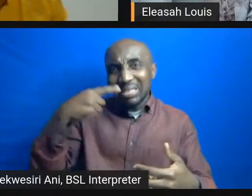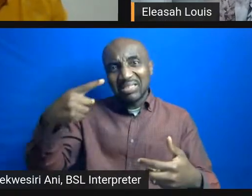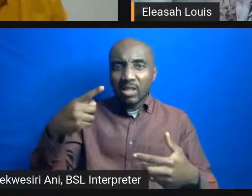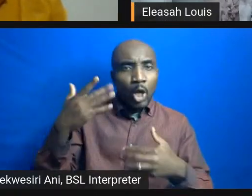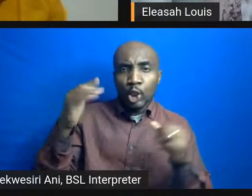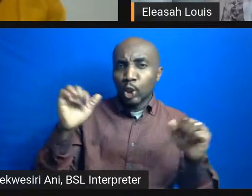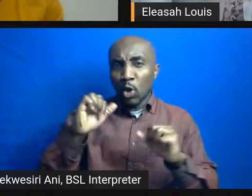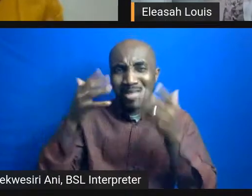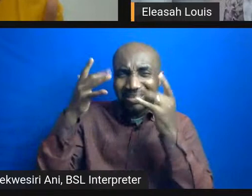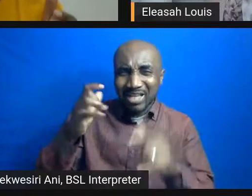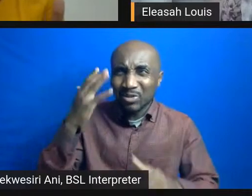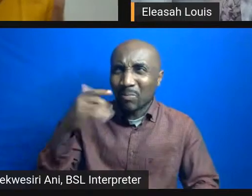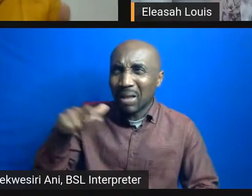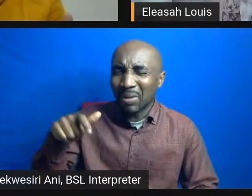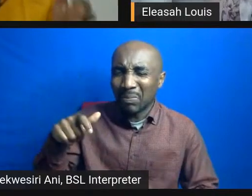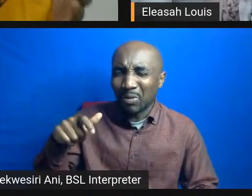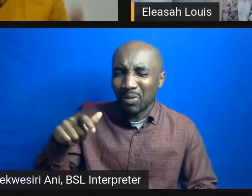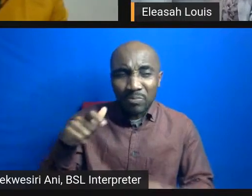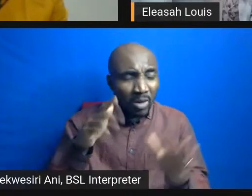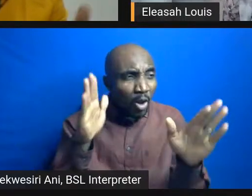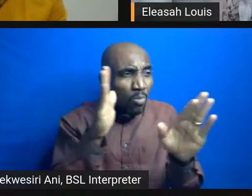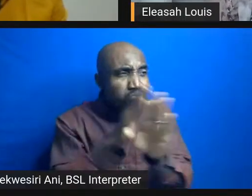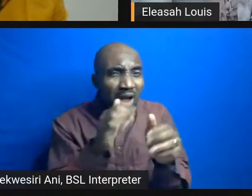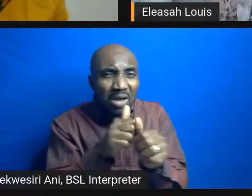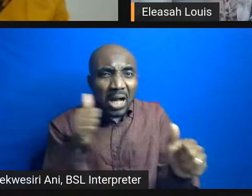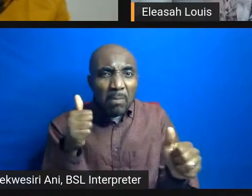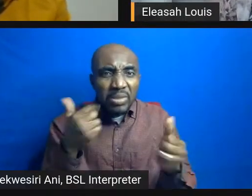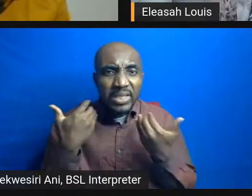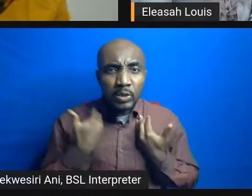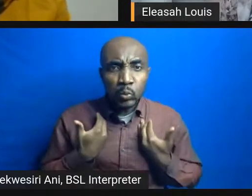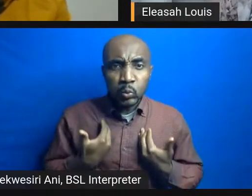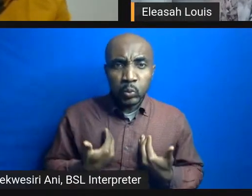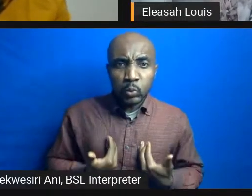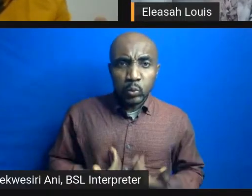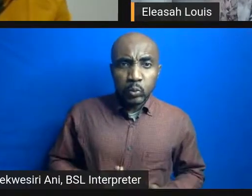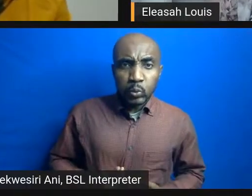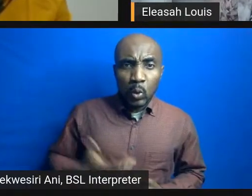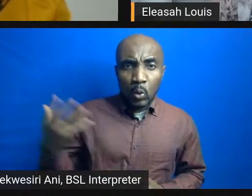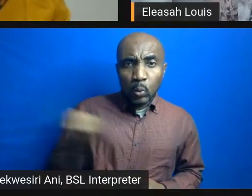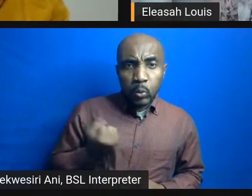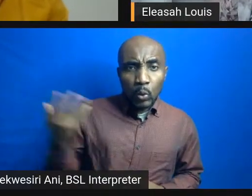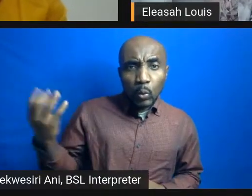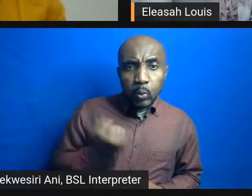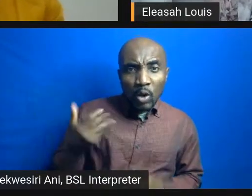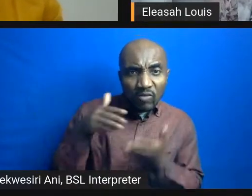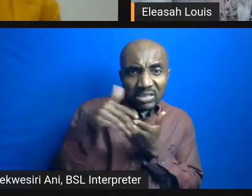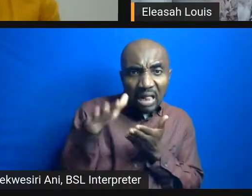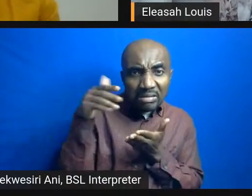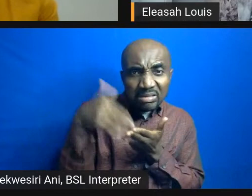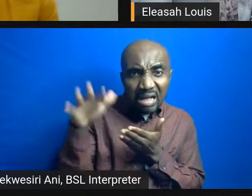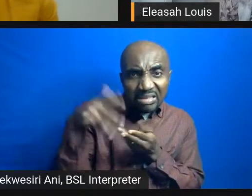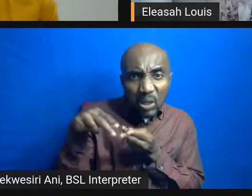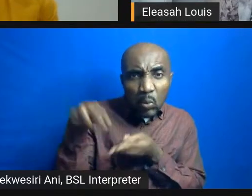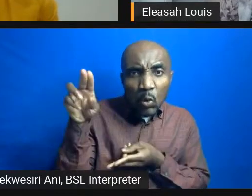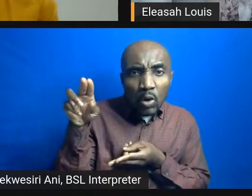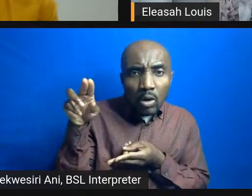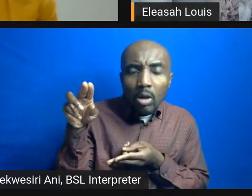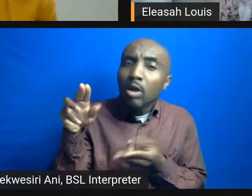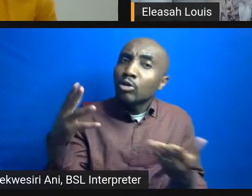much money have private companies made out of these oximeters? So if we're going to talk about leveling